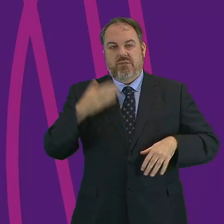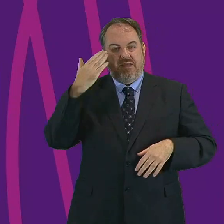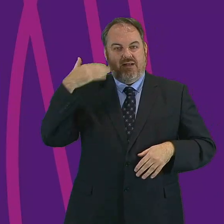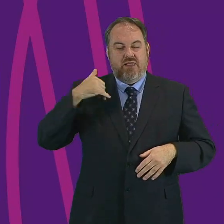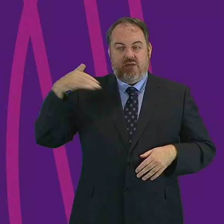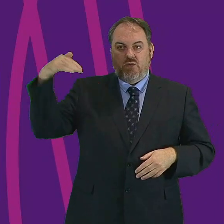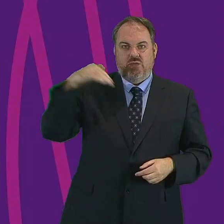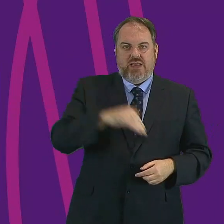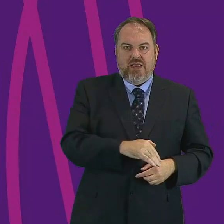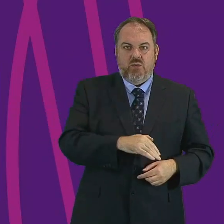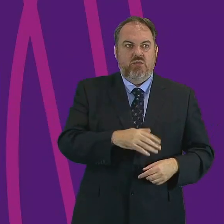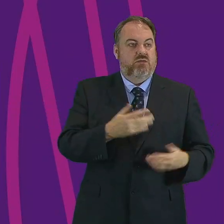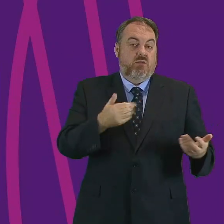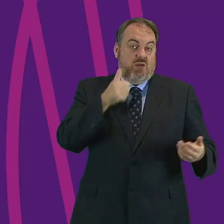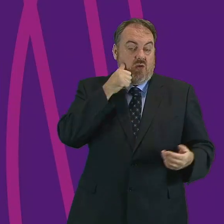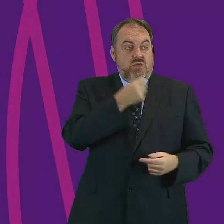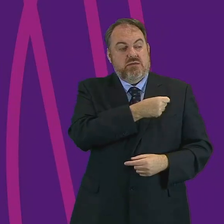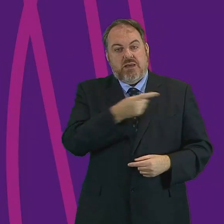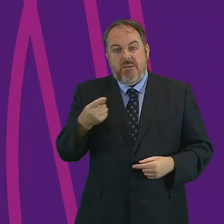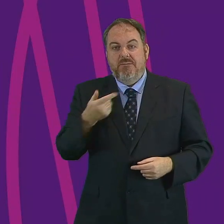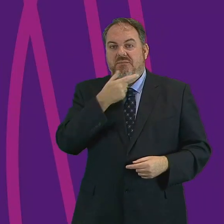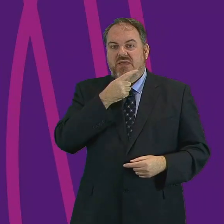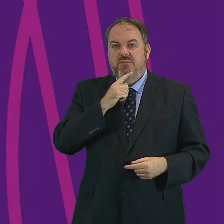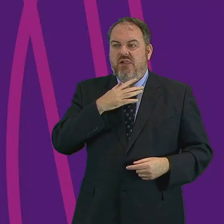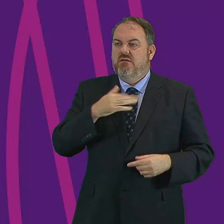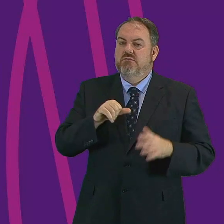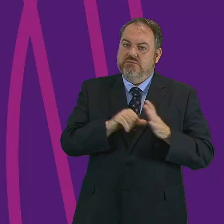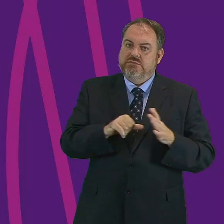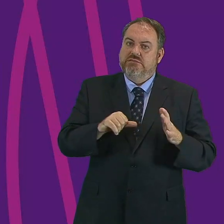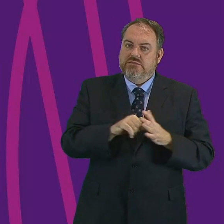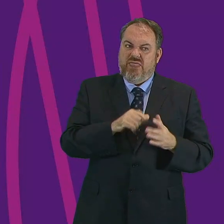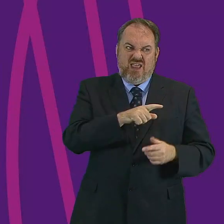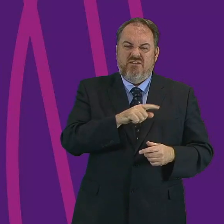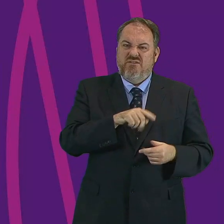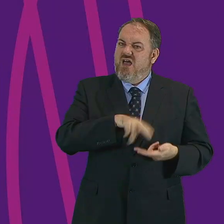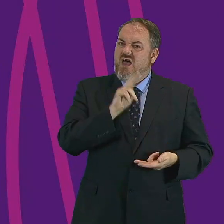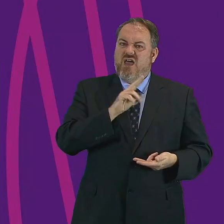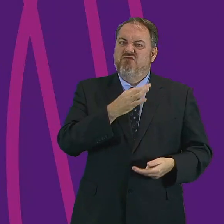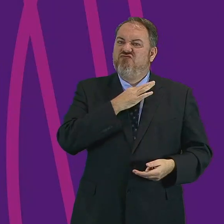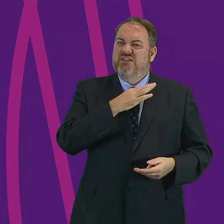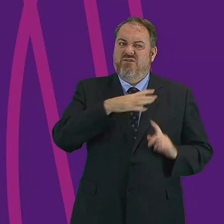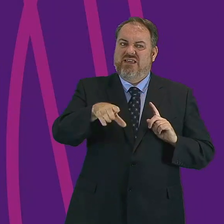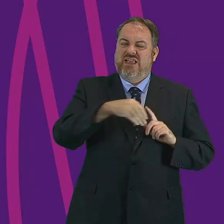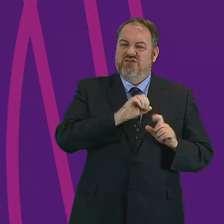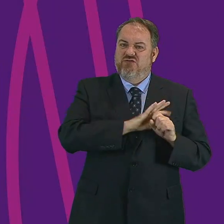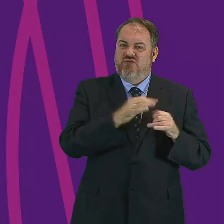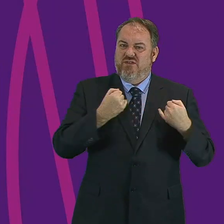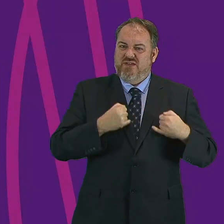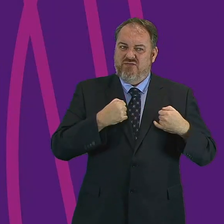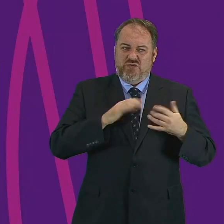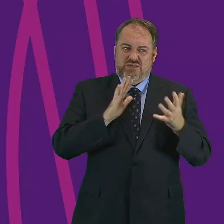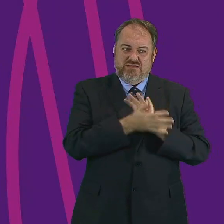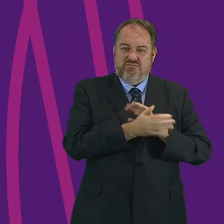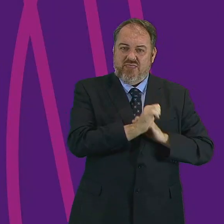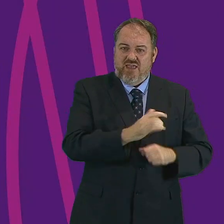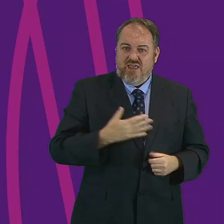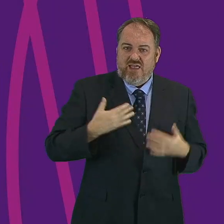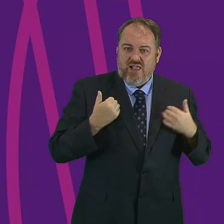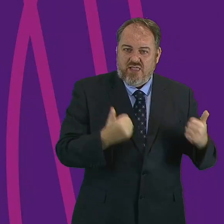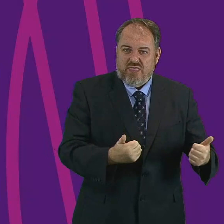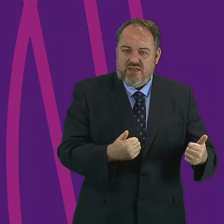and I want to, I hope nobody doubts this, but I want to just make it clear that I understand how difficult this time